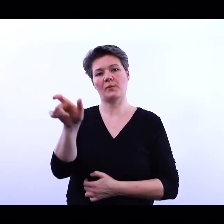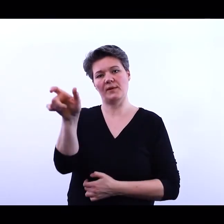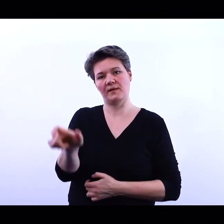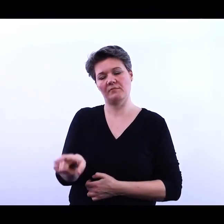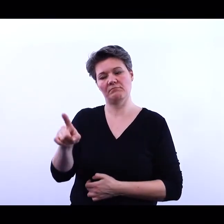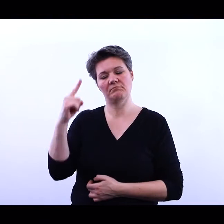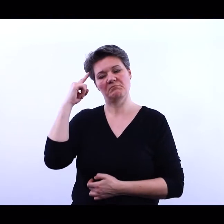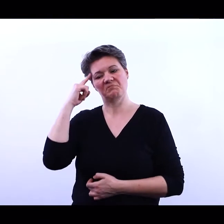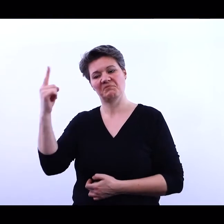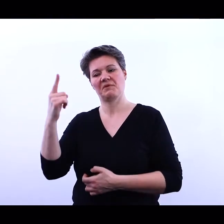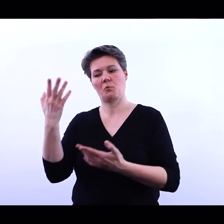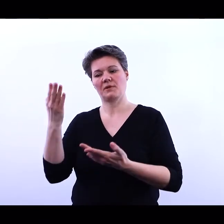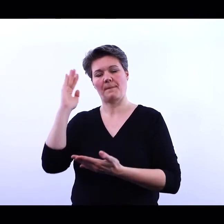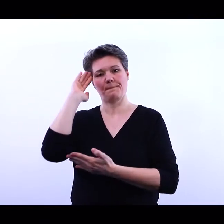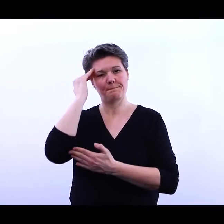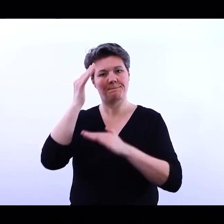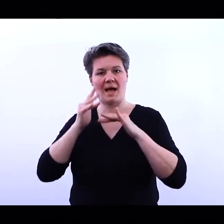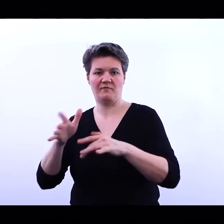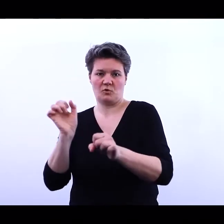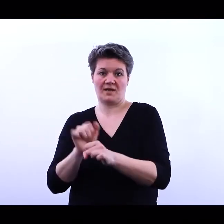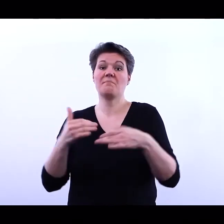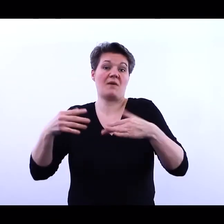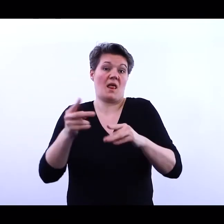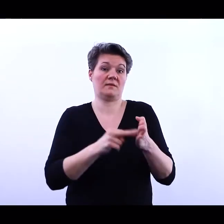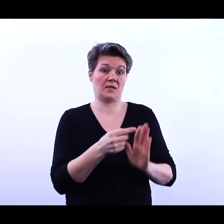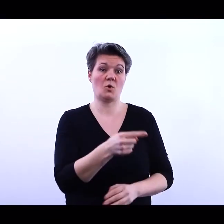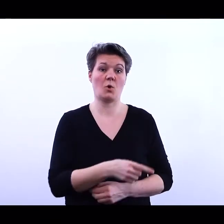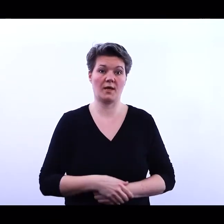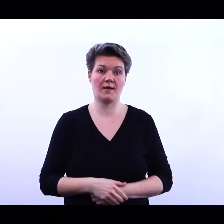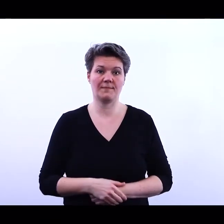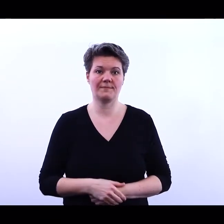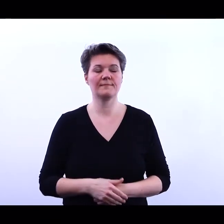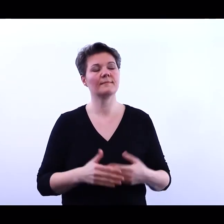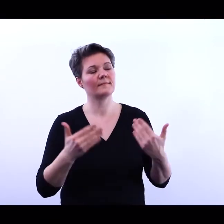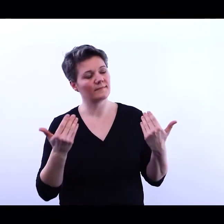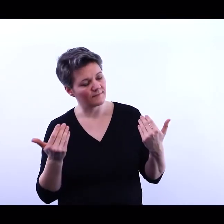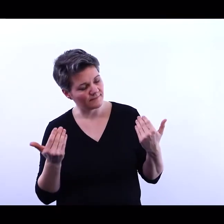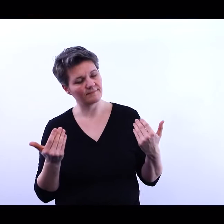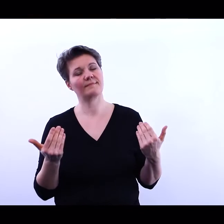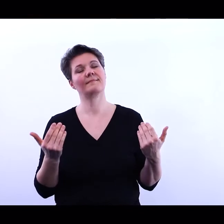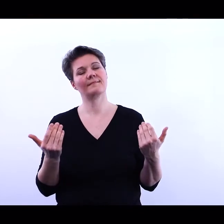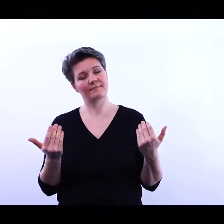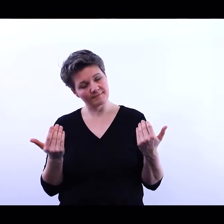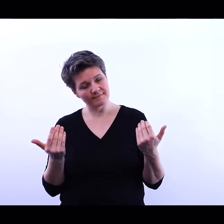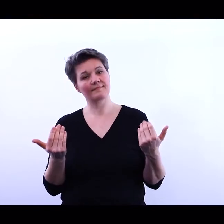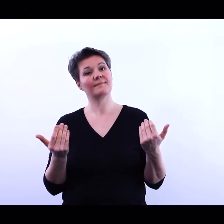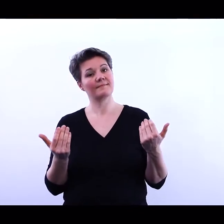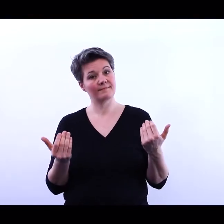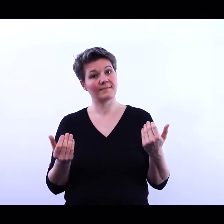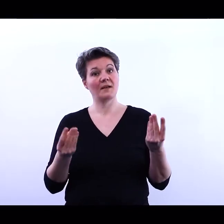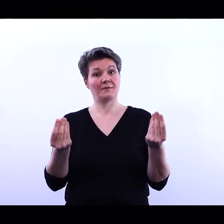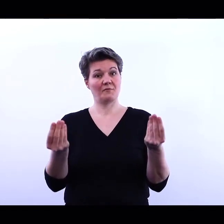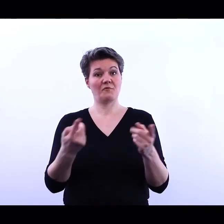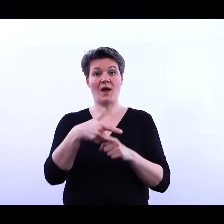think or approach their work. Mm-hmm. So I feel like some people are very overwhelmed in a